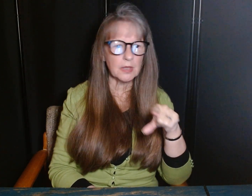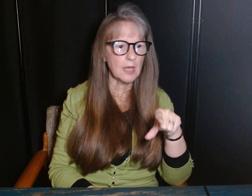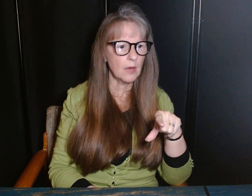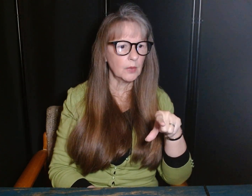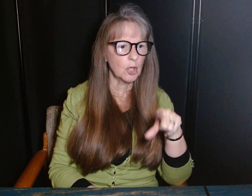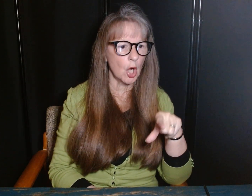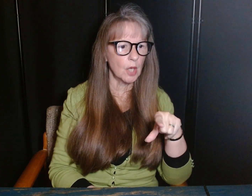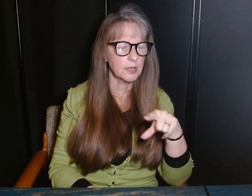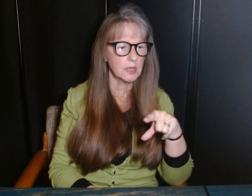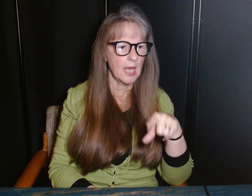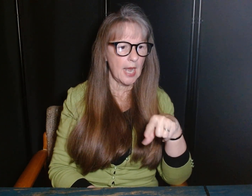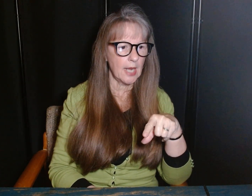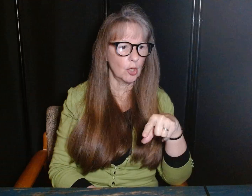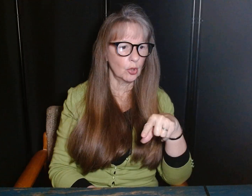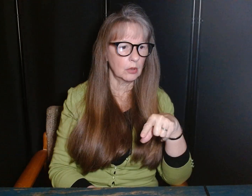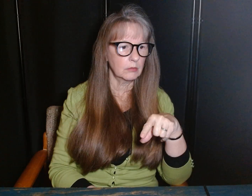would cause anger?